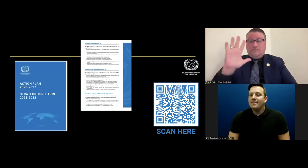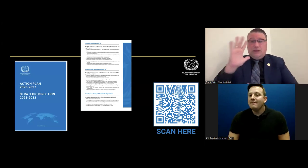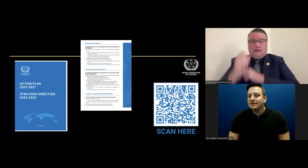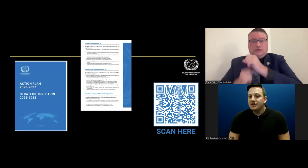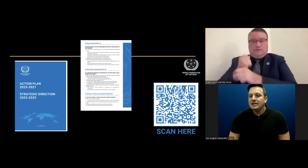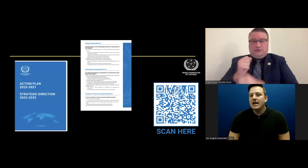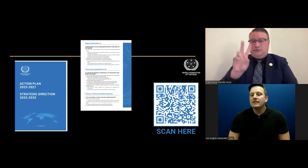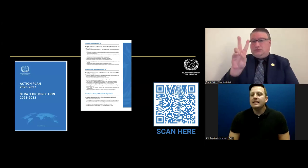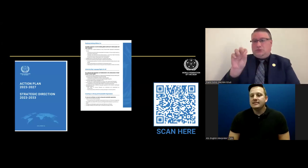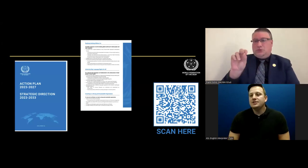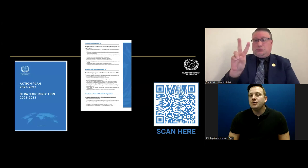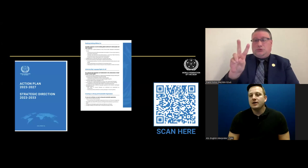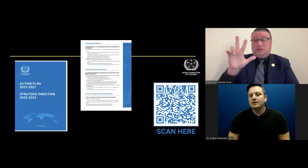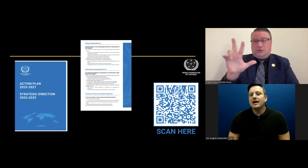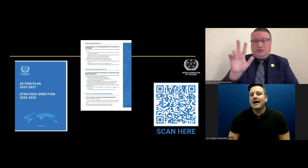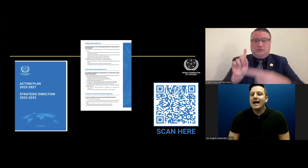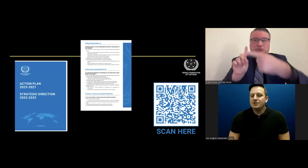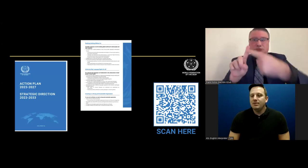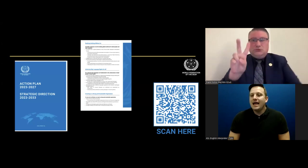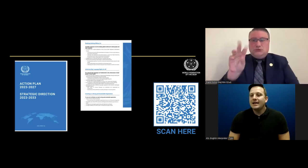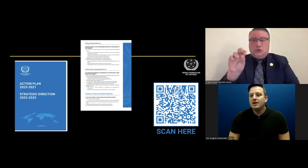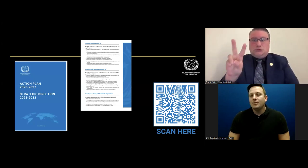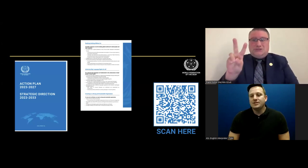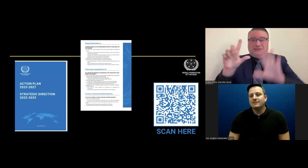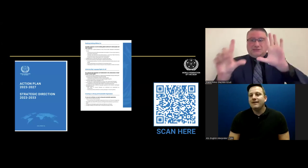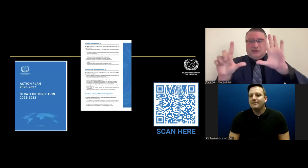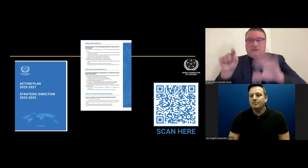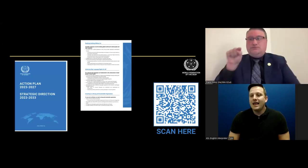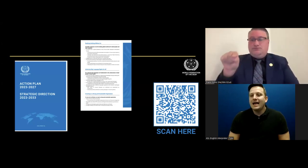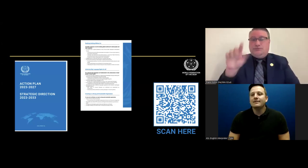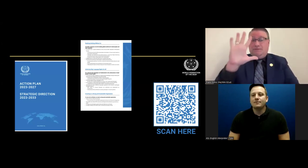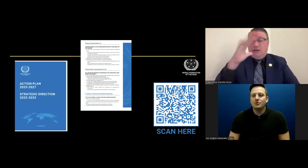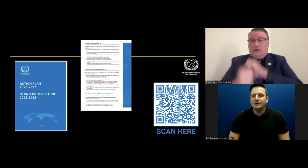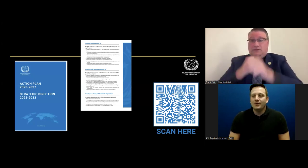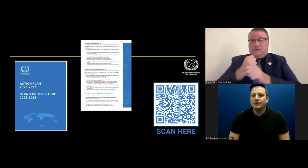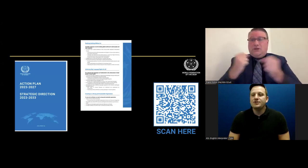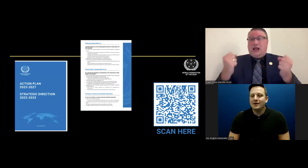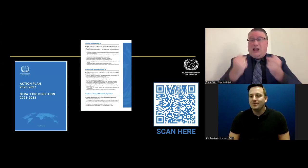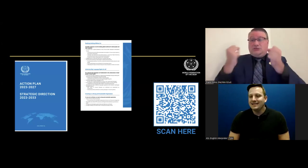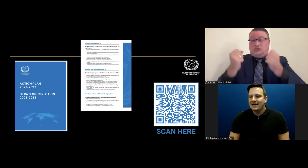That vision links into our action plan, which is a 5-year plan from 2023 to